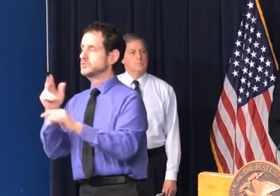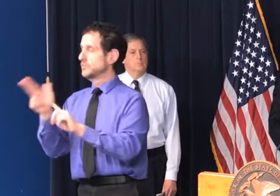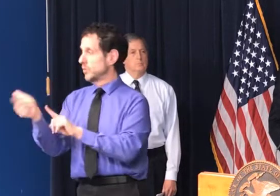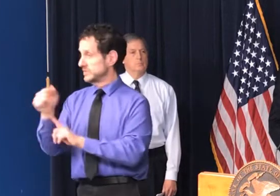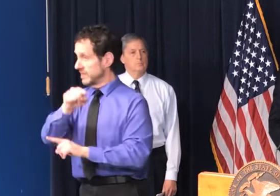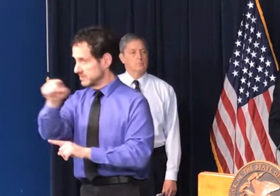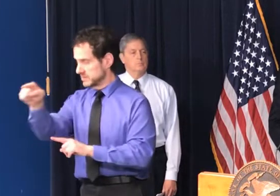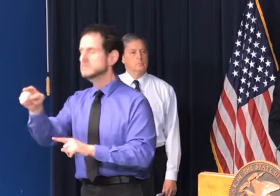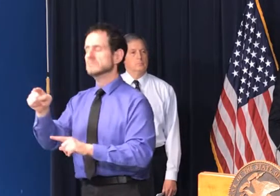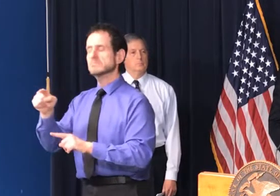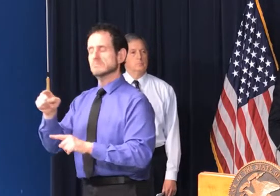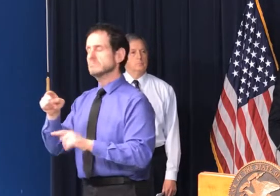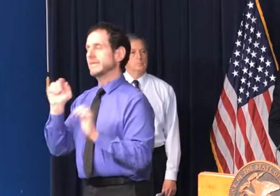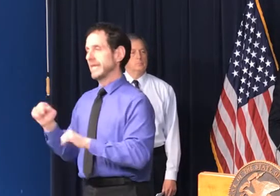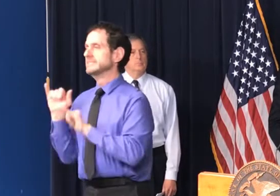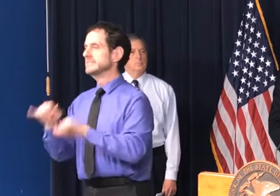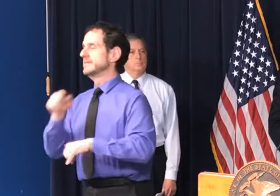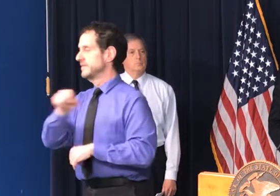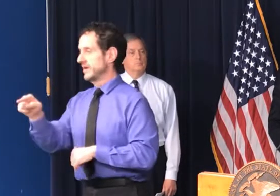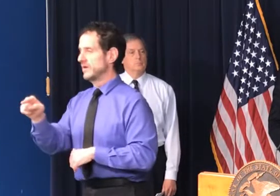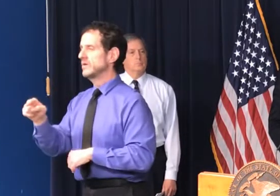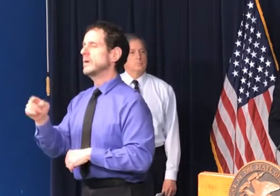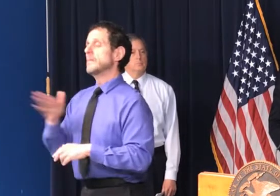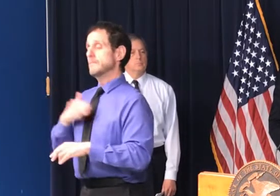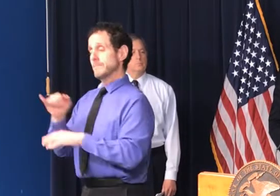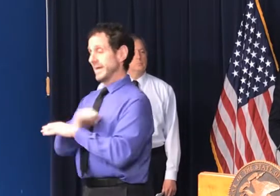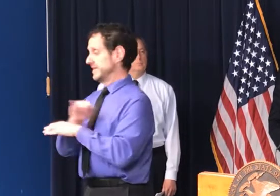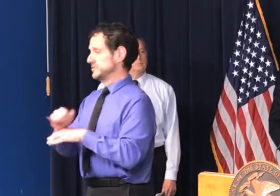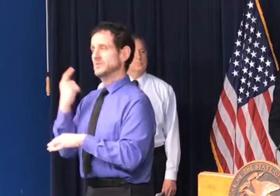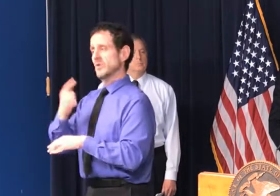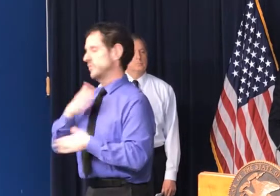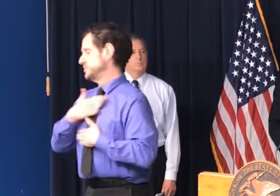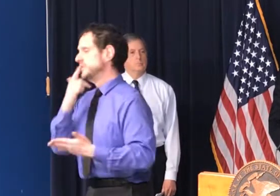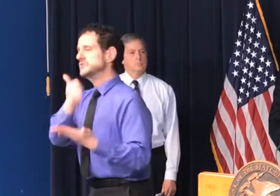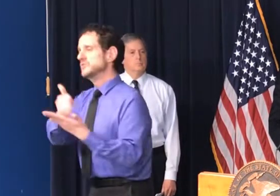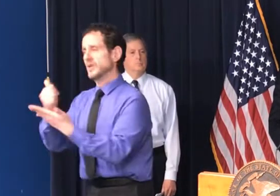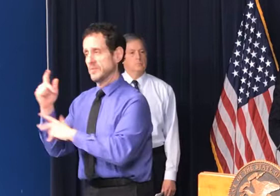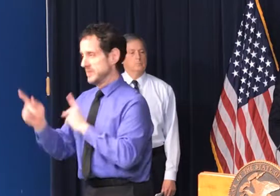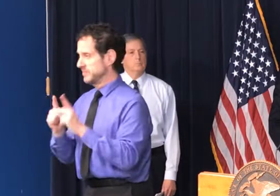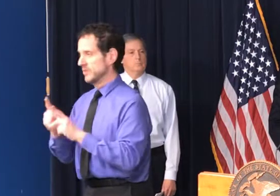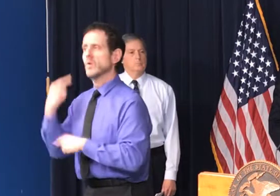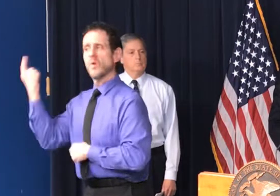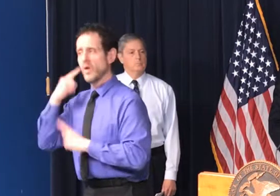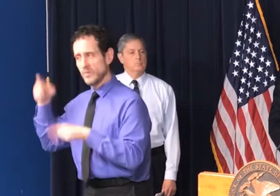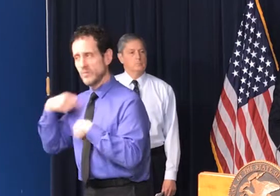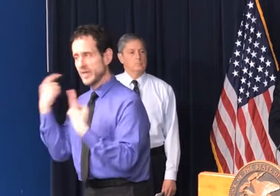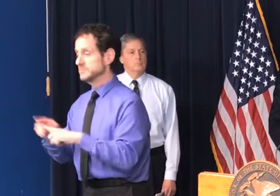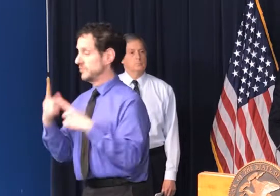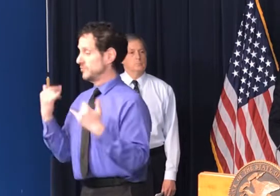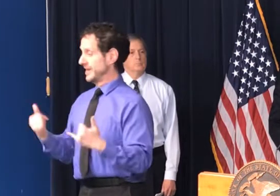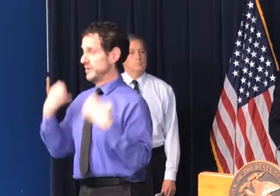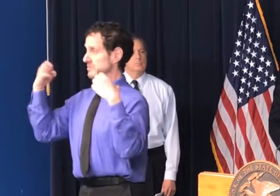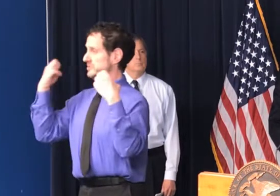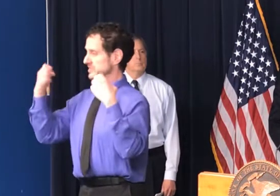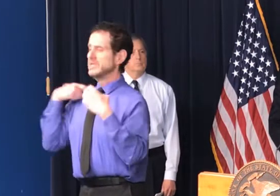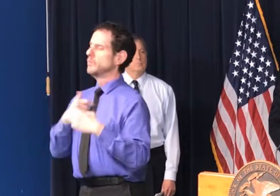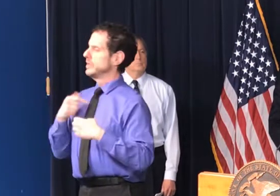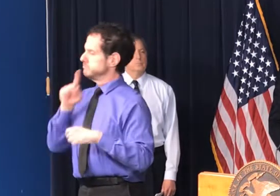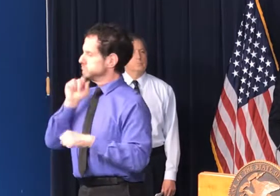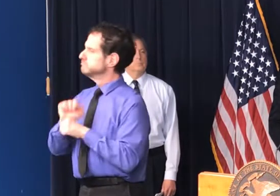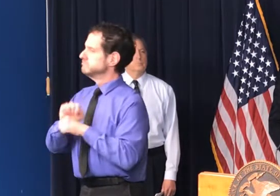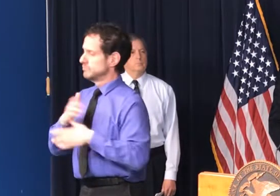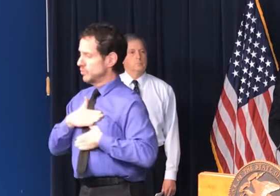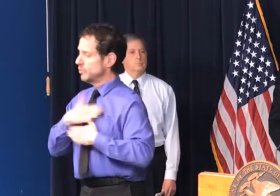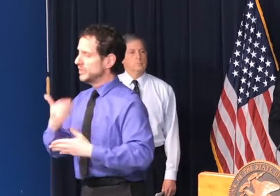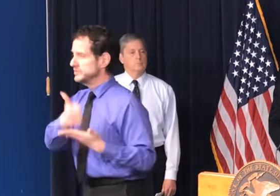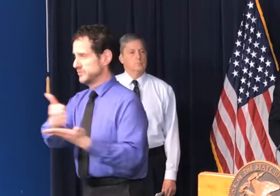industry that is all about people helping people, and that's during normal times. That couldn't be more the case right now.